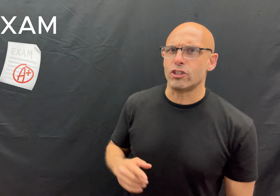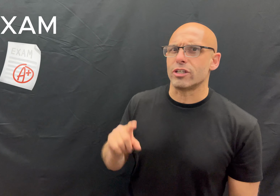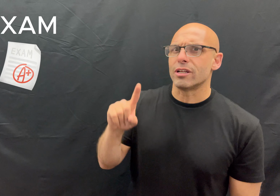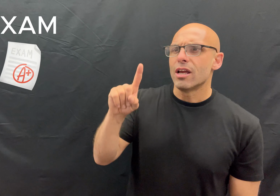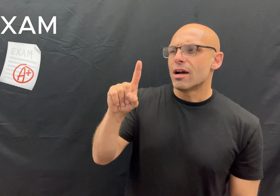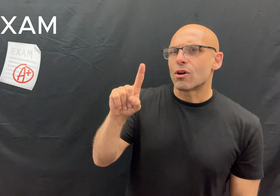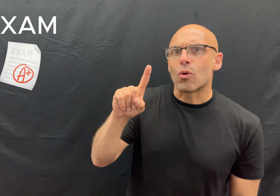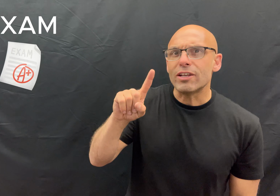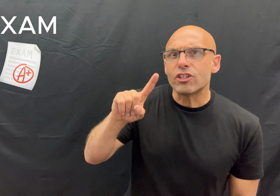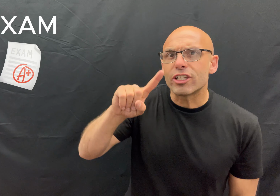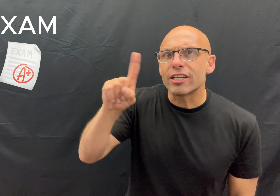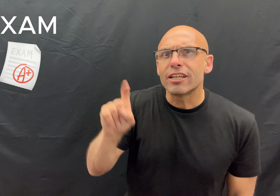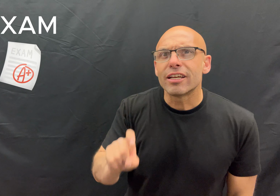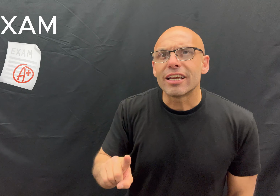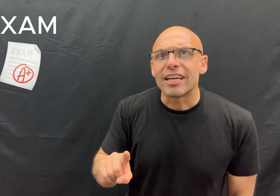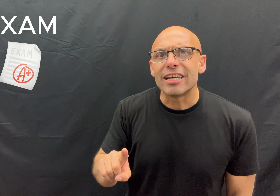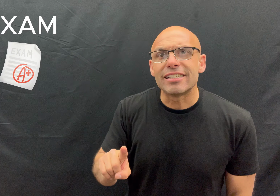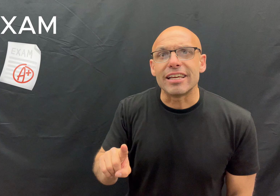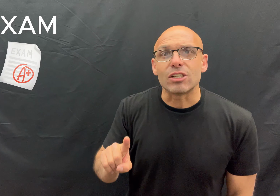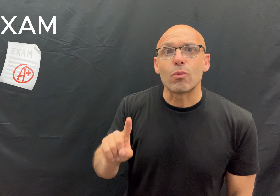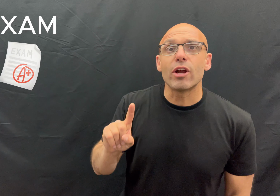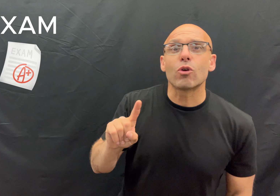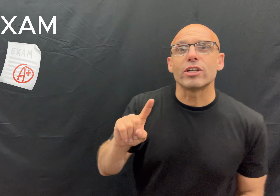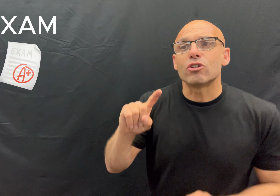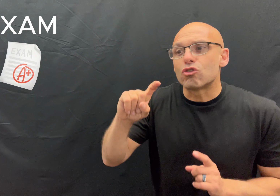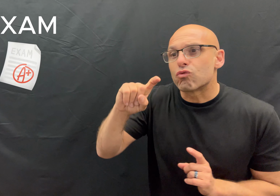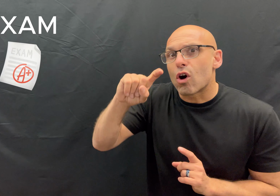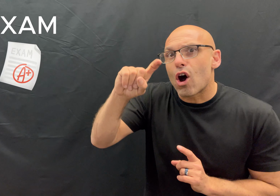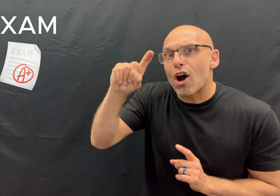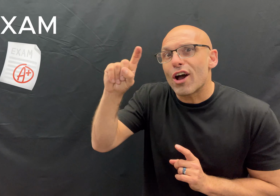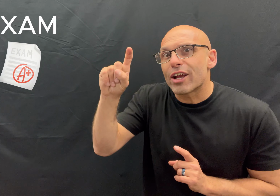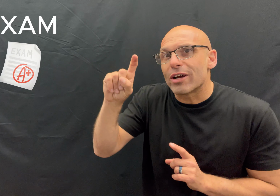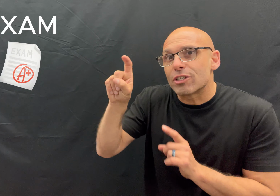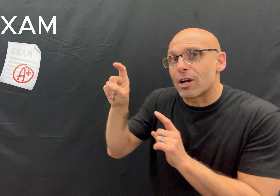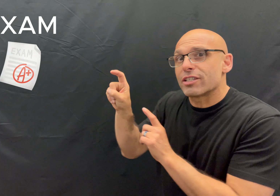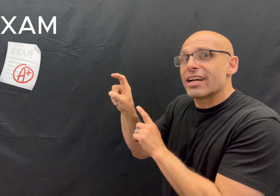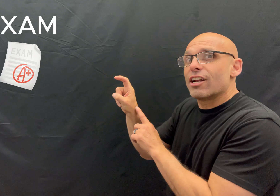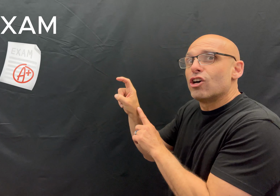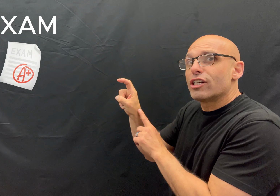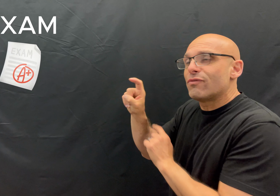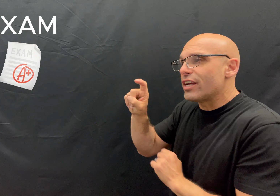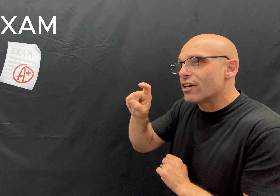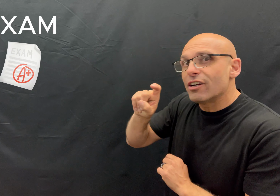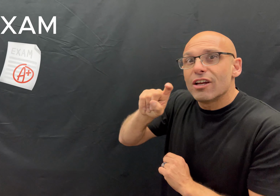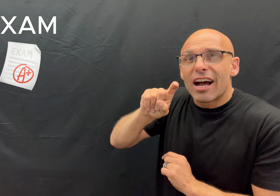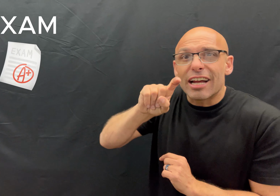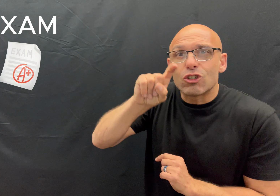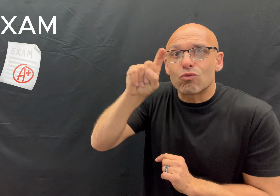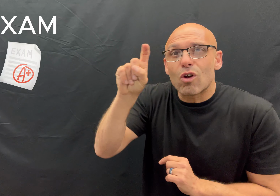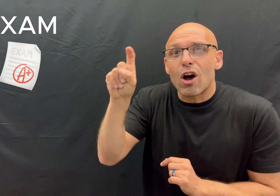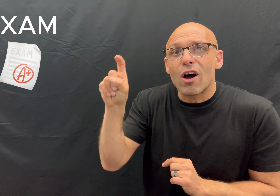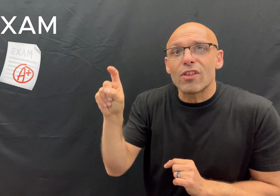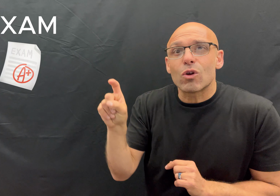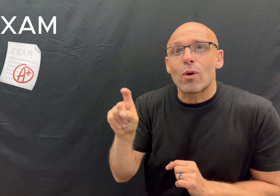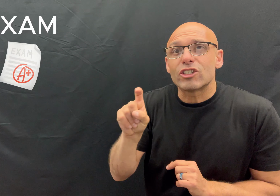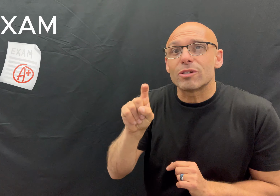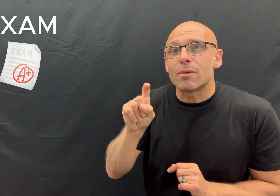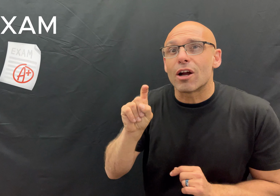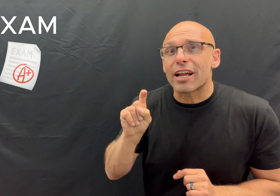question. Question is this. We are going to draw a question mark. See, I got a hooked finger. I draw the question mark and